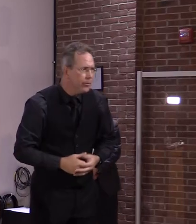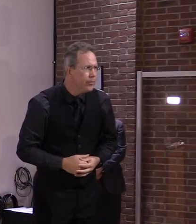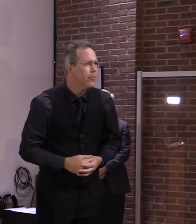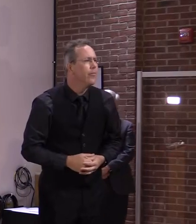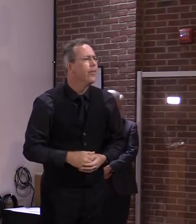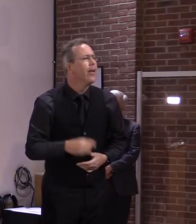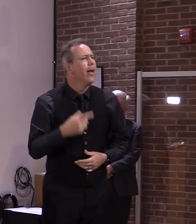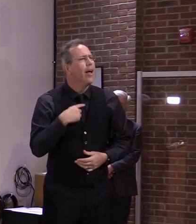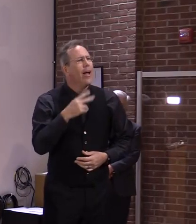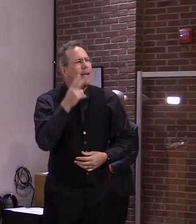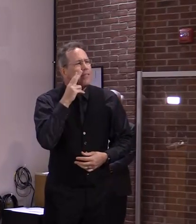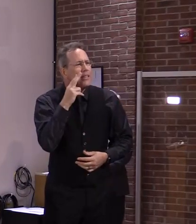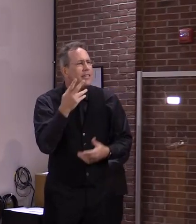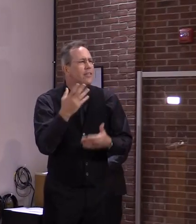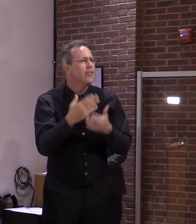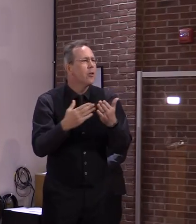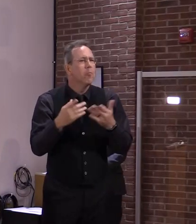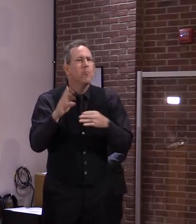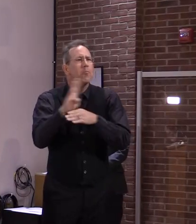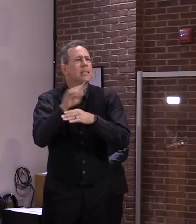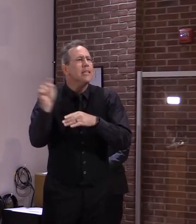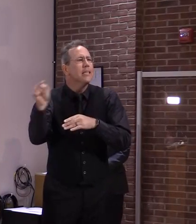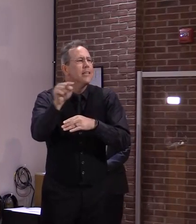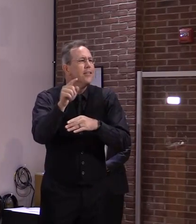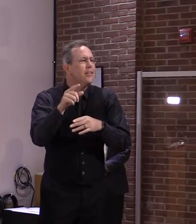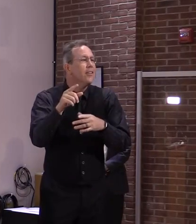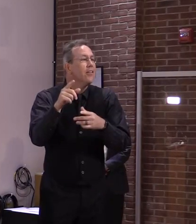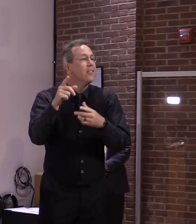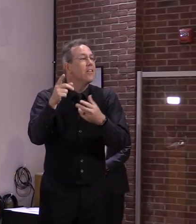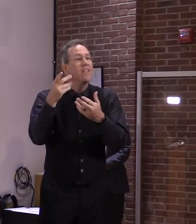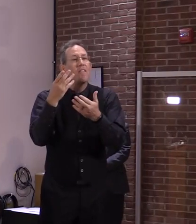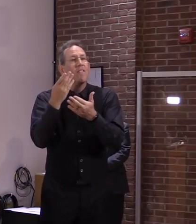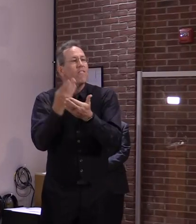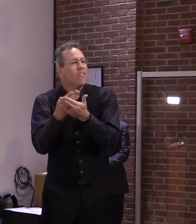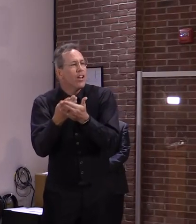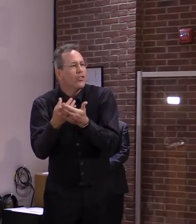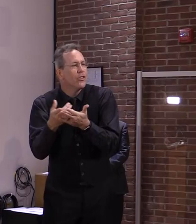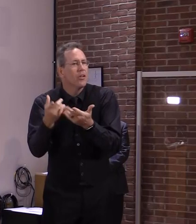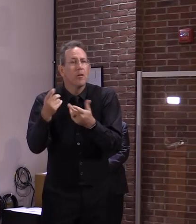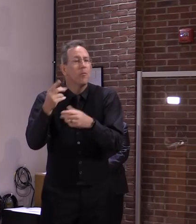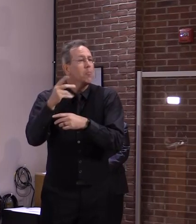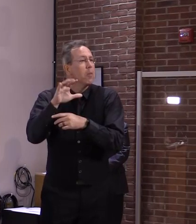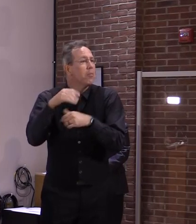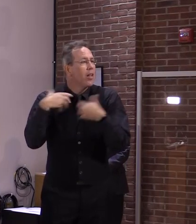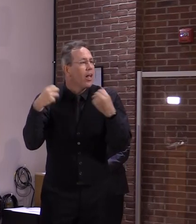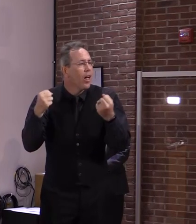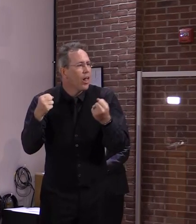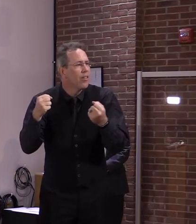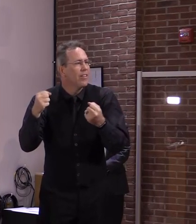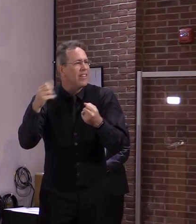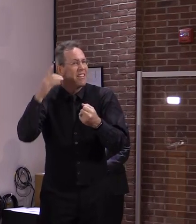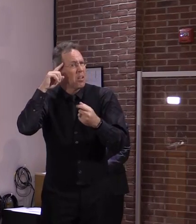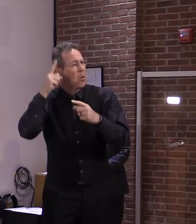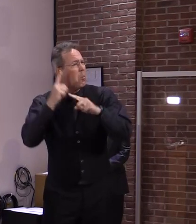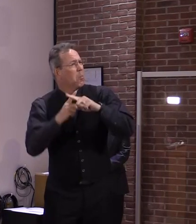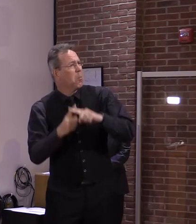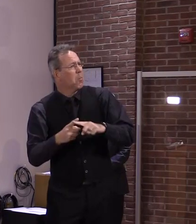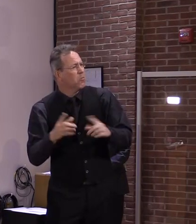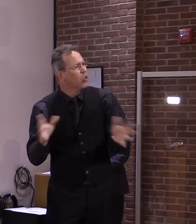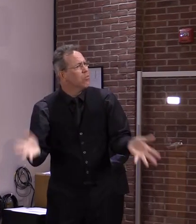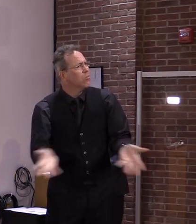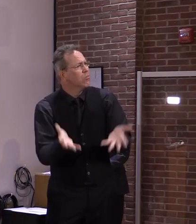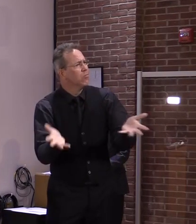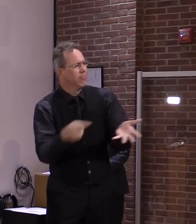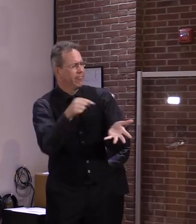business/financial as well as public health favorable implications of doing that. But there are many ways to get to that